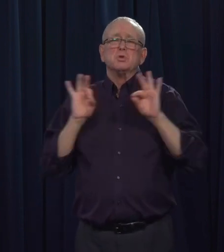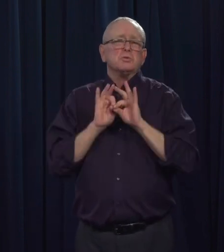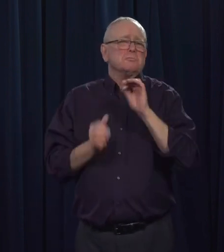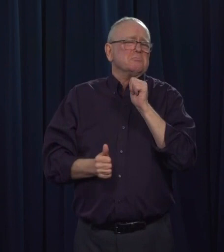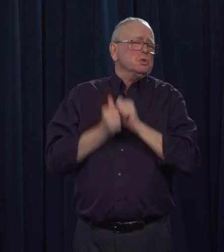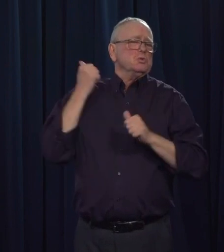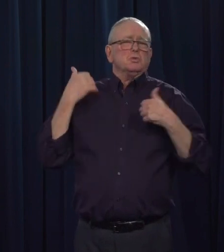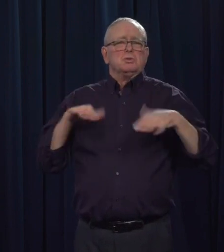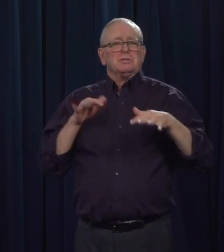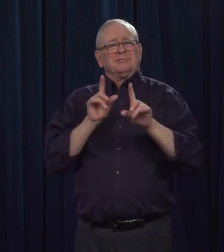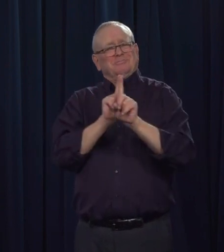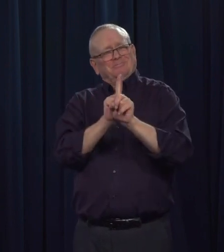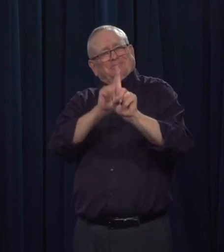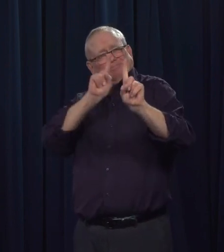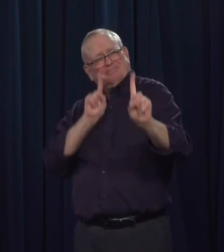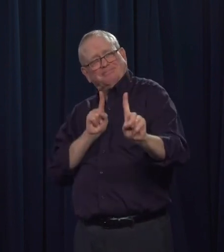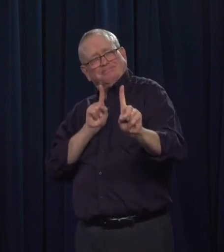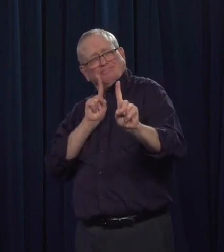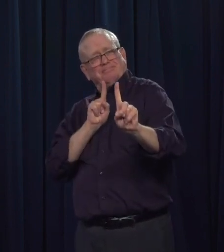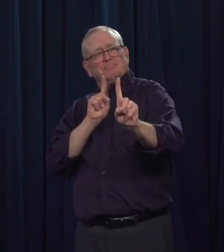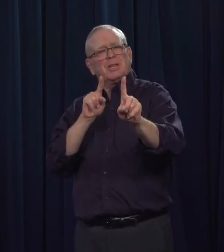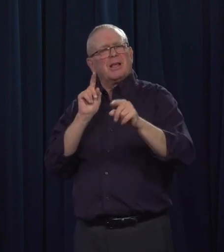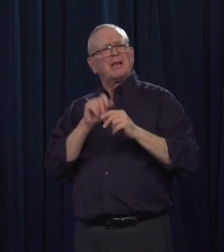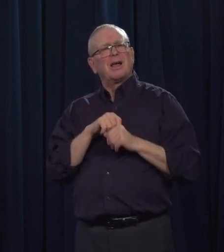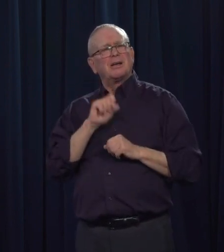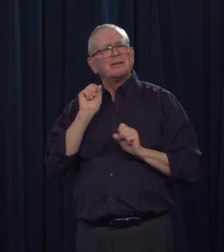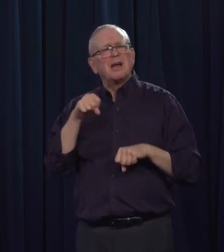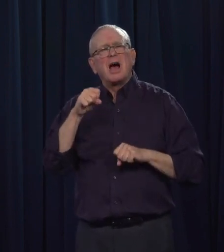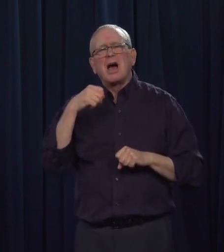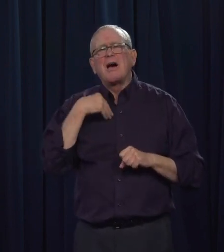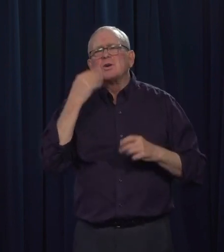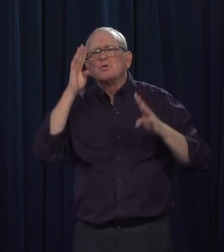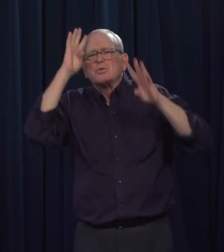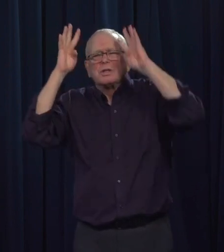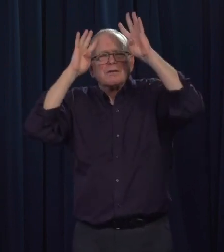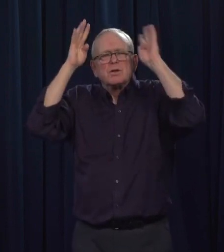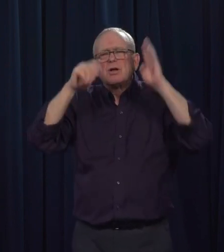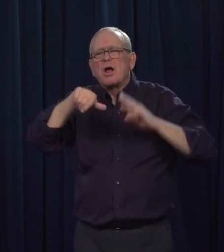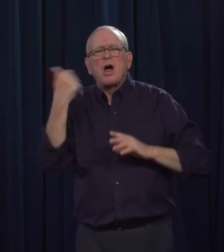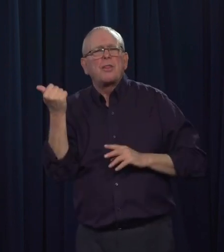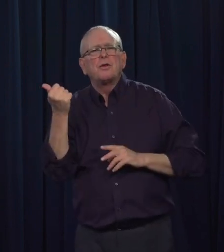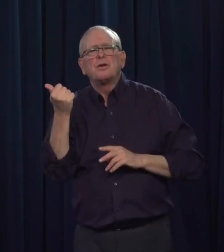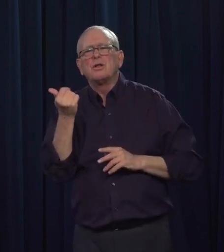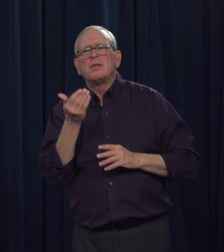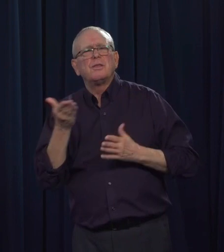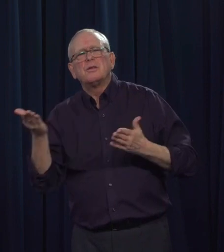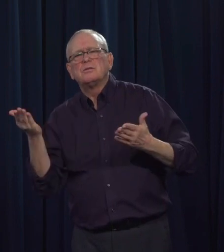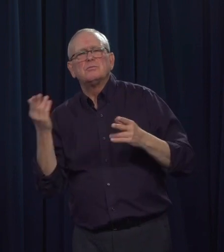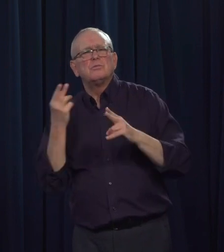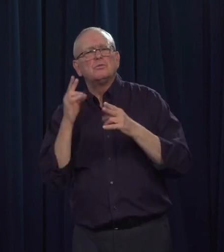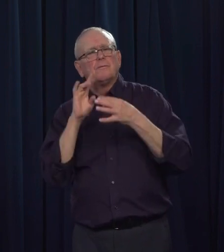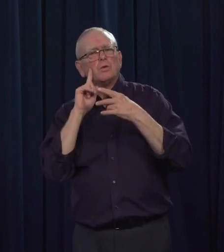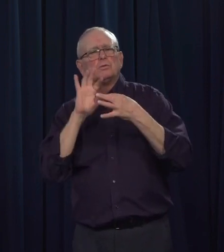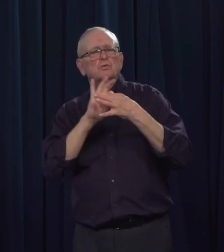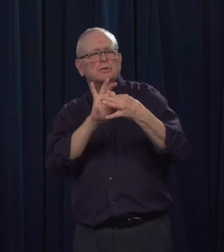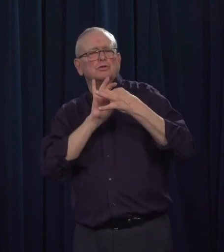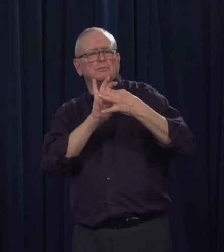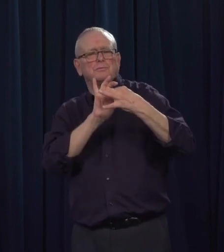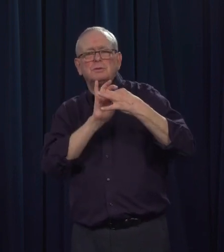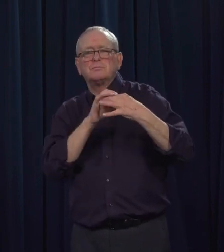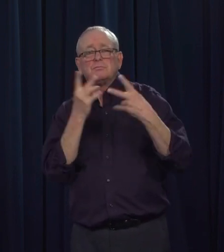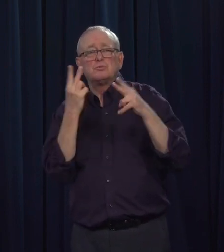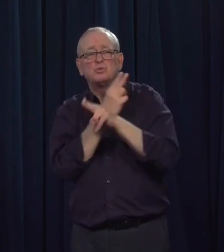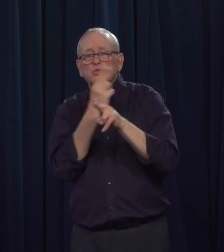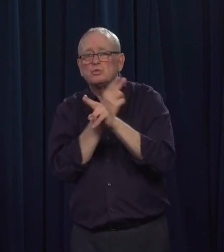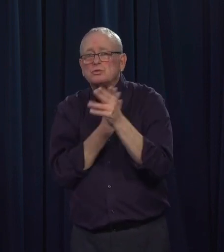connected. Connection is so vitally important to our mental health and well-being. I encourage anyone who needs support to